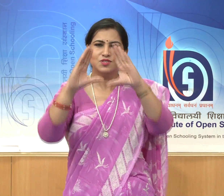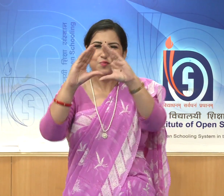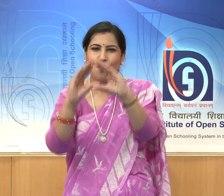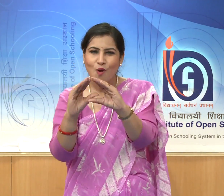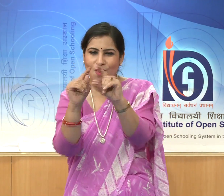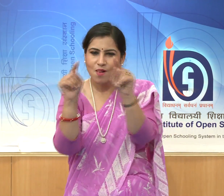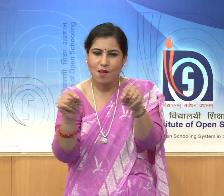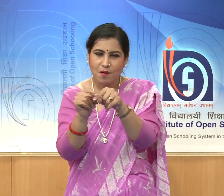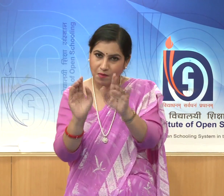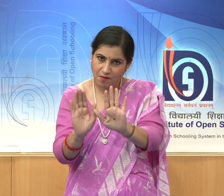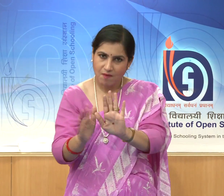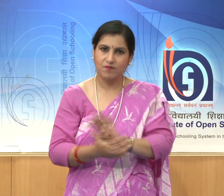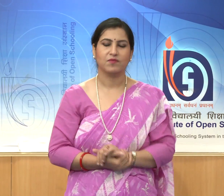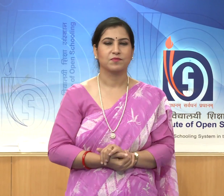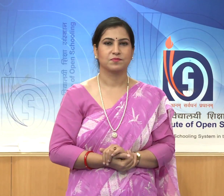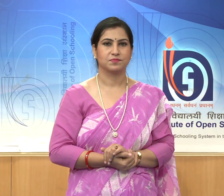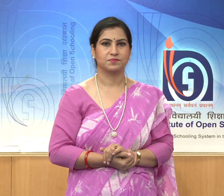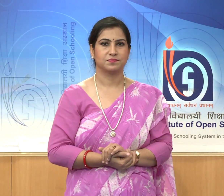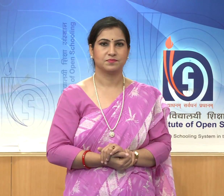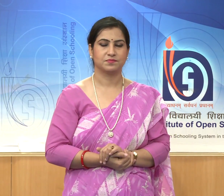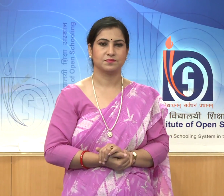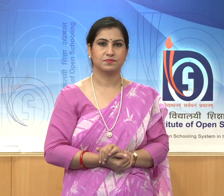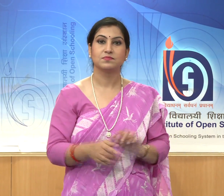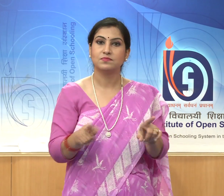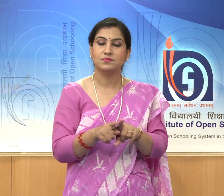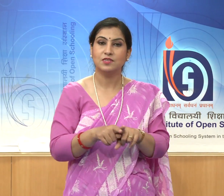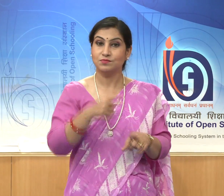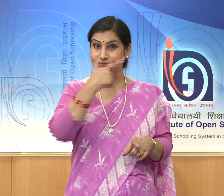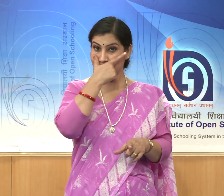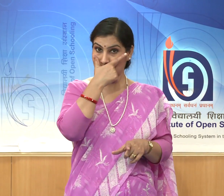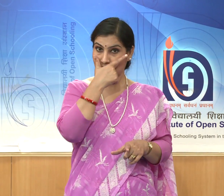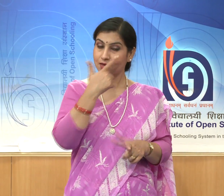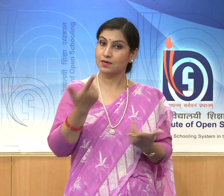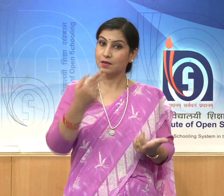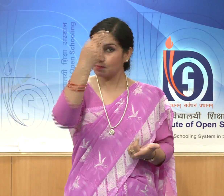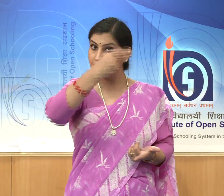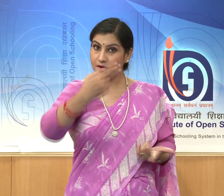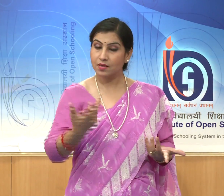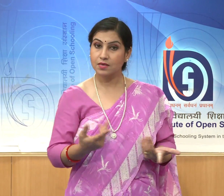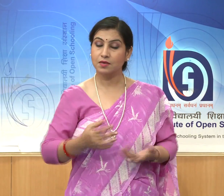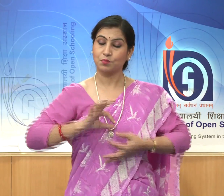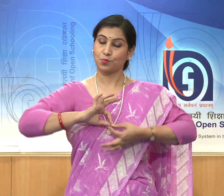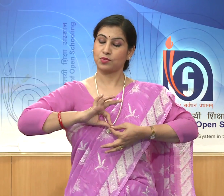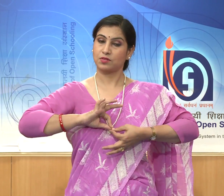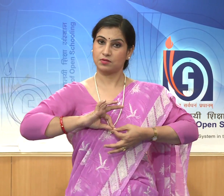small in size, like the Jain, Buddhist